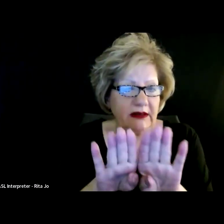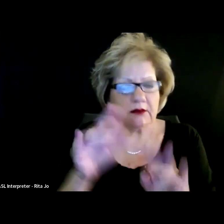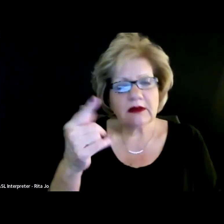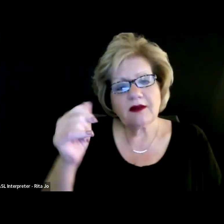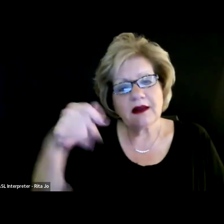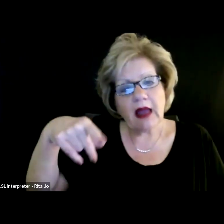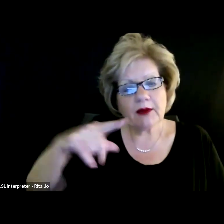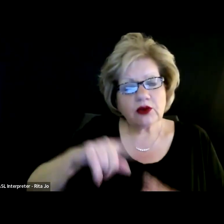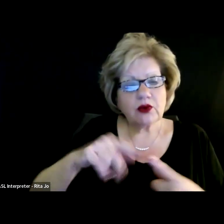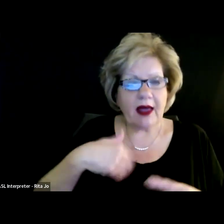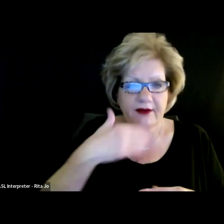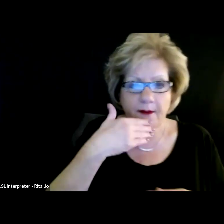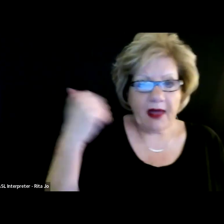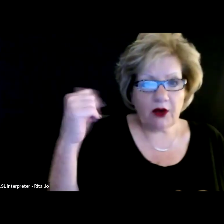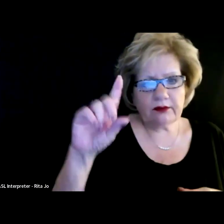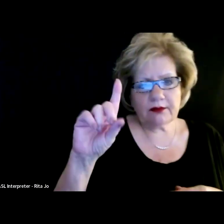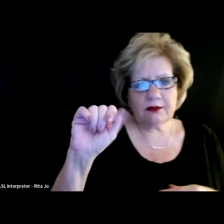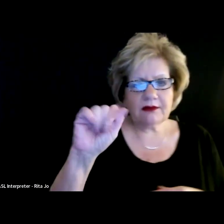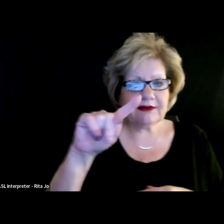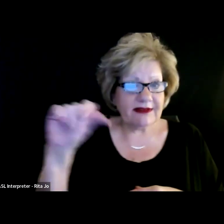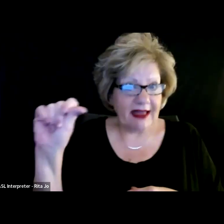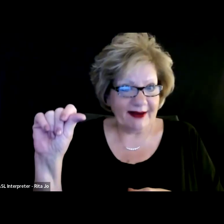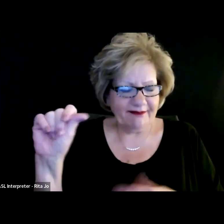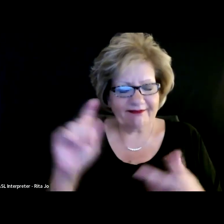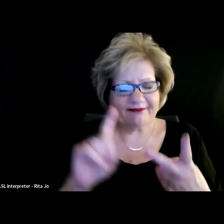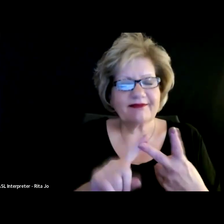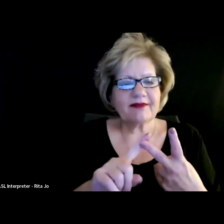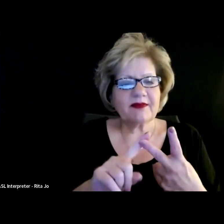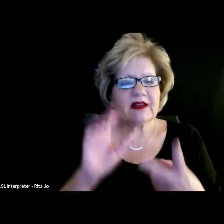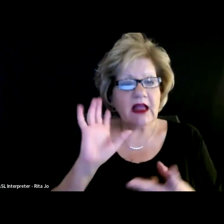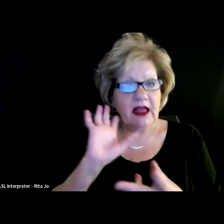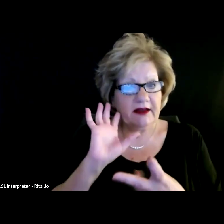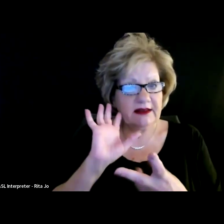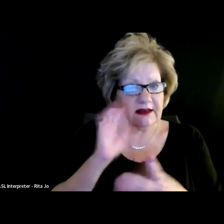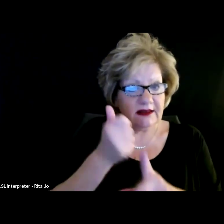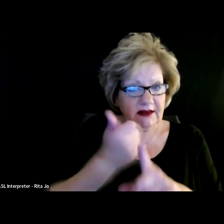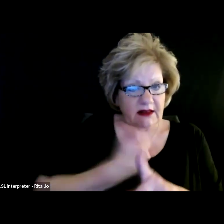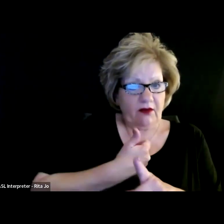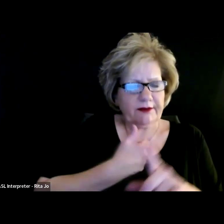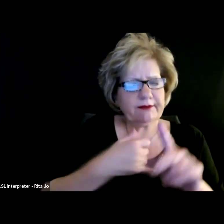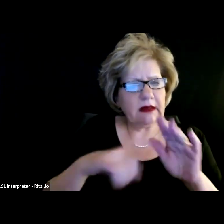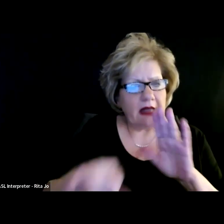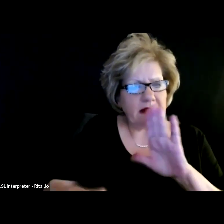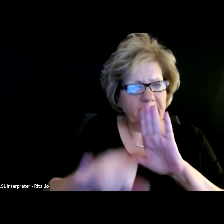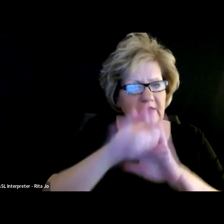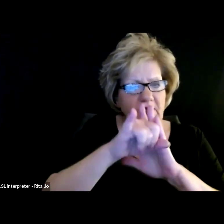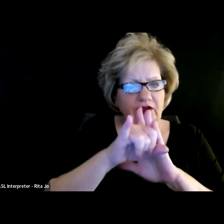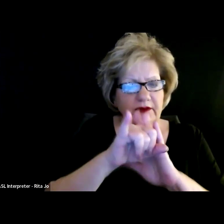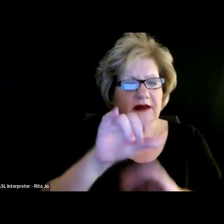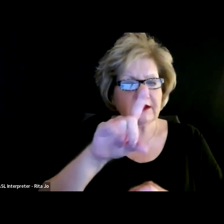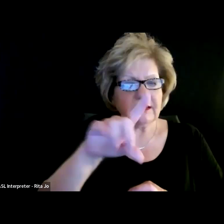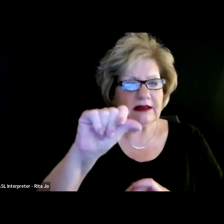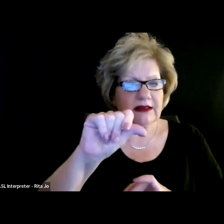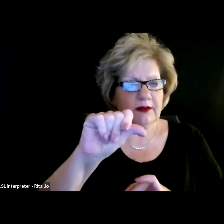having better data. And that means improving self-identification of disability status for those in